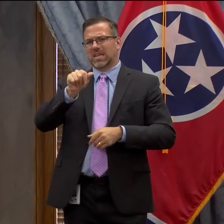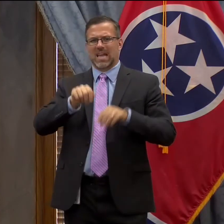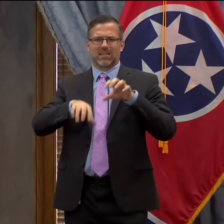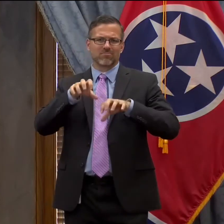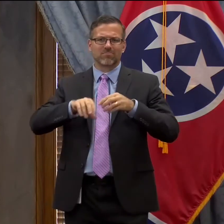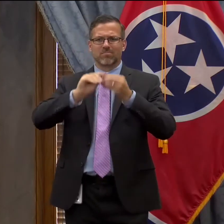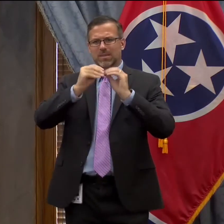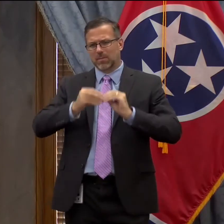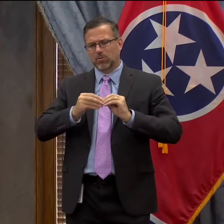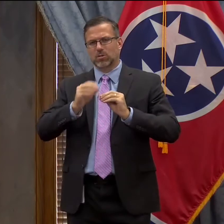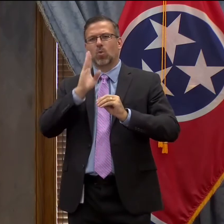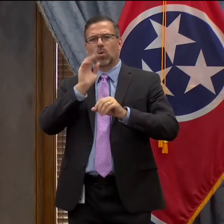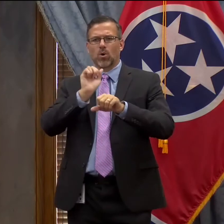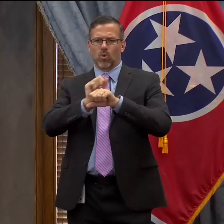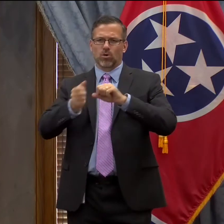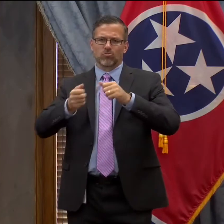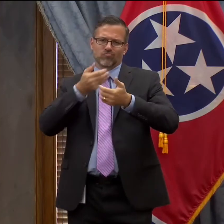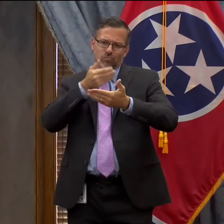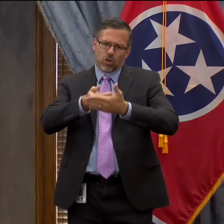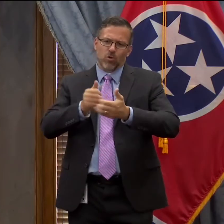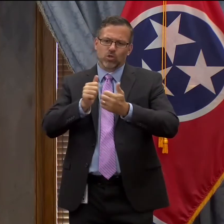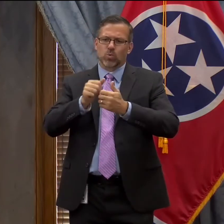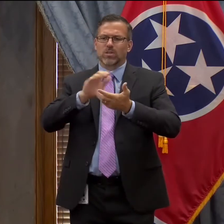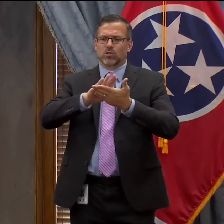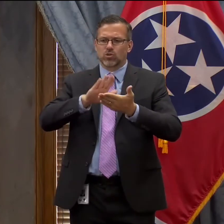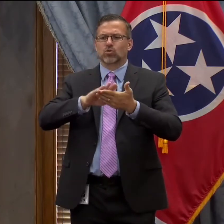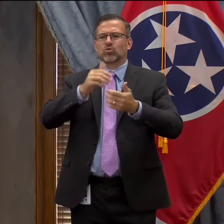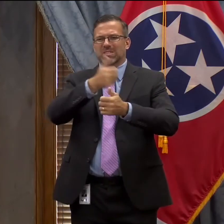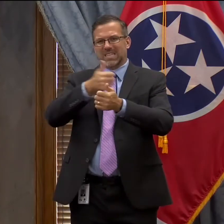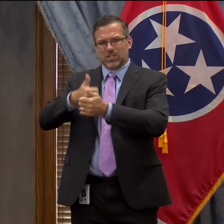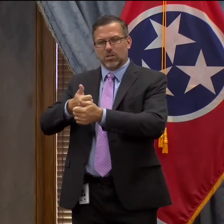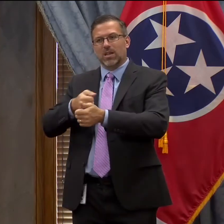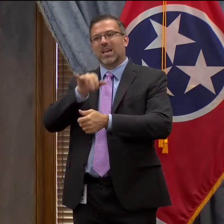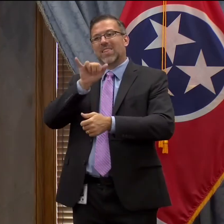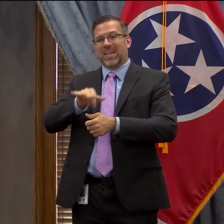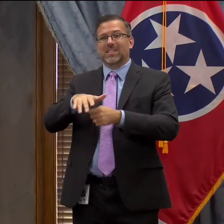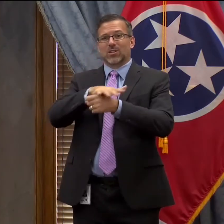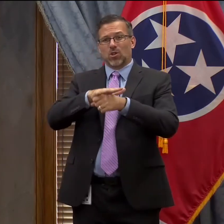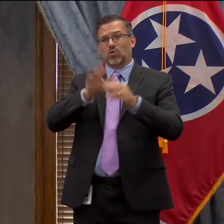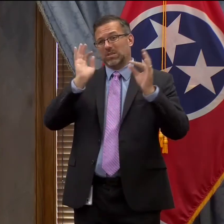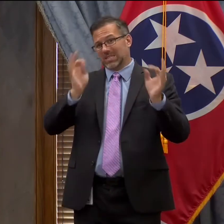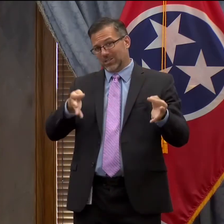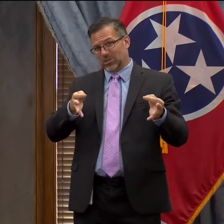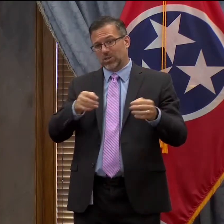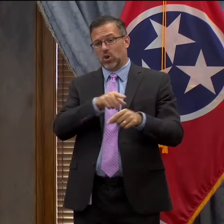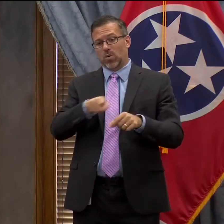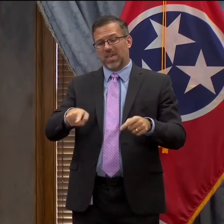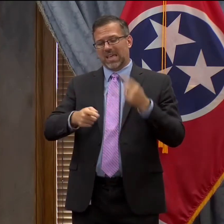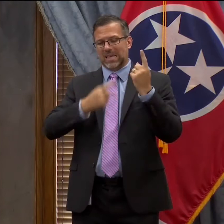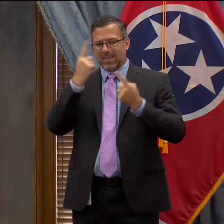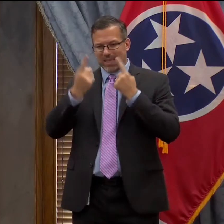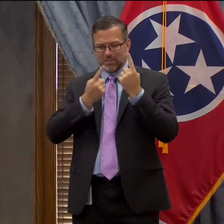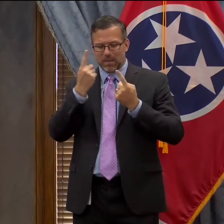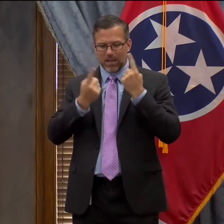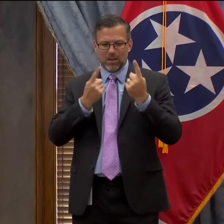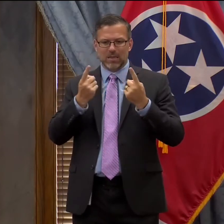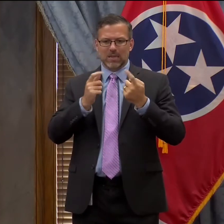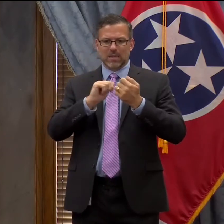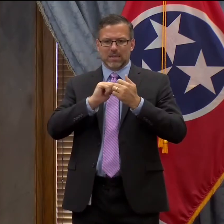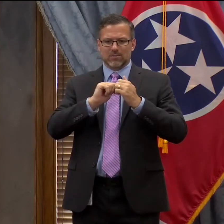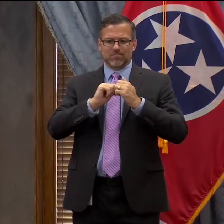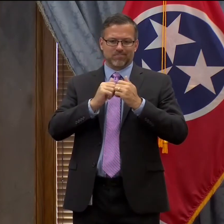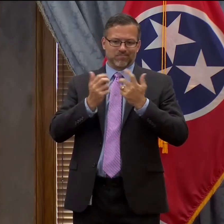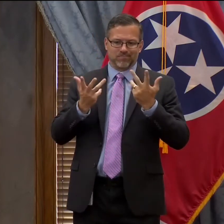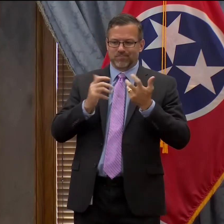work closely as it relates to school-level reporting. But that does need to remain a local decision, especially as they think about what that means in terms